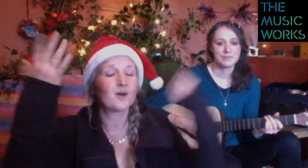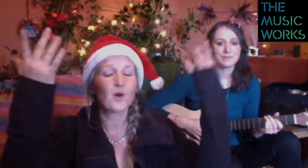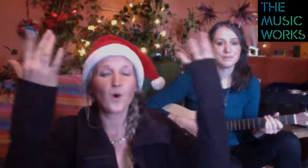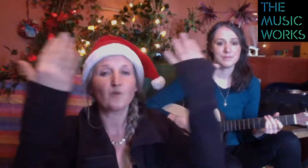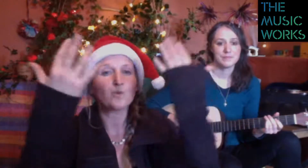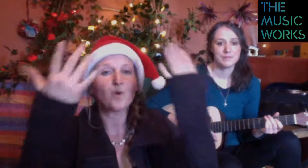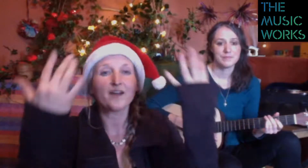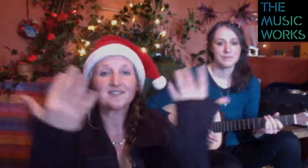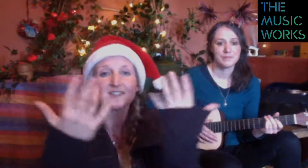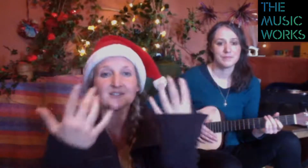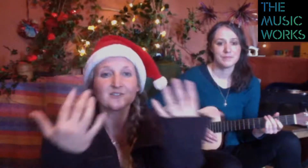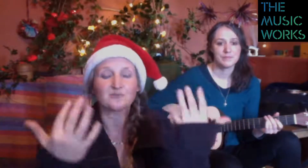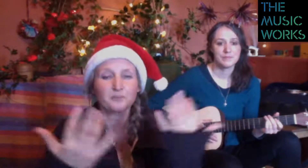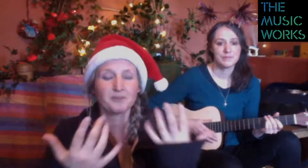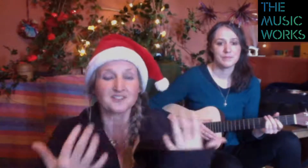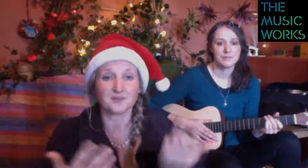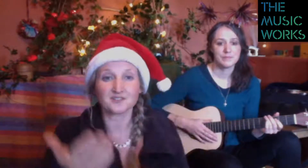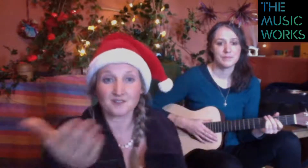of a white Christmas. Are you?